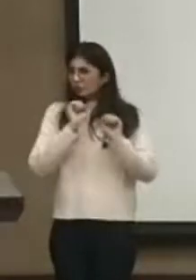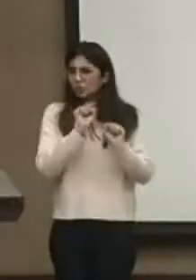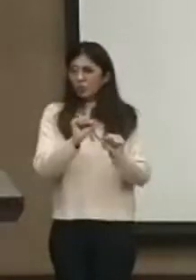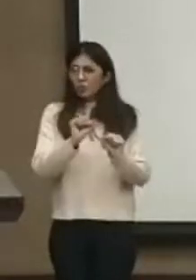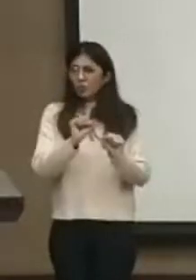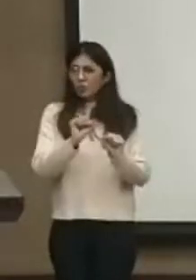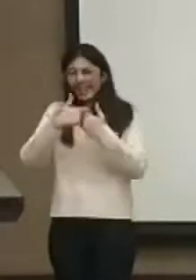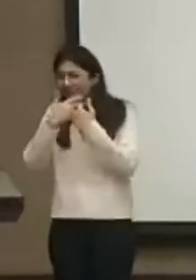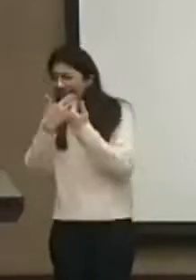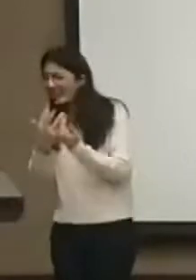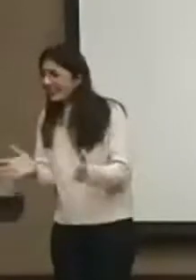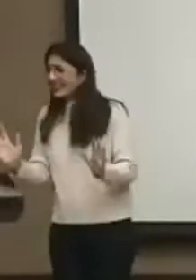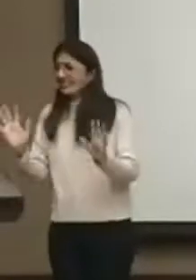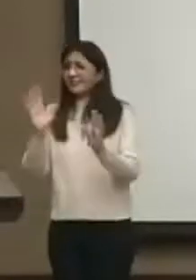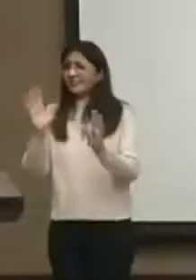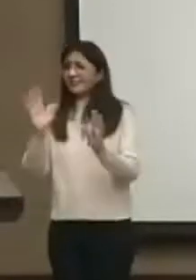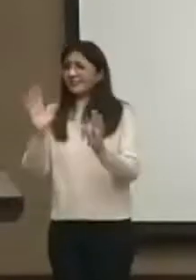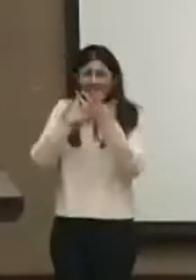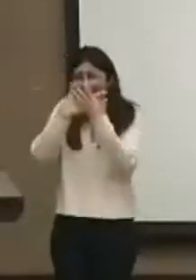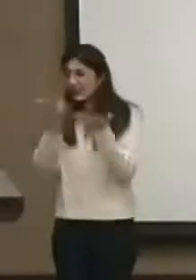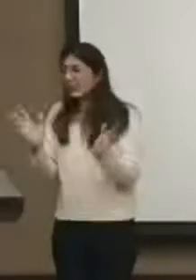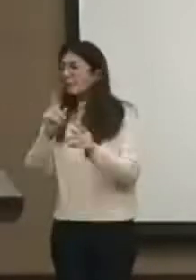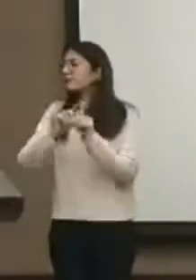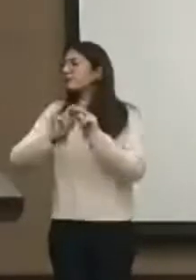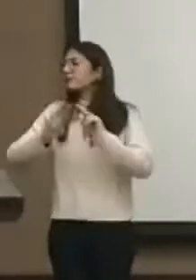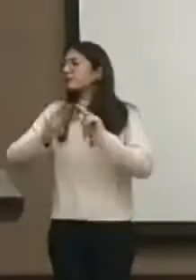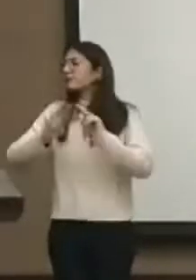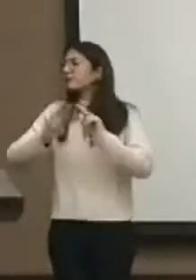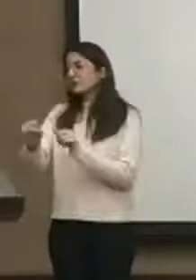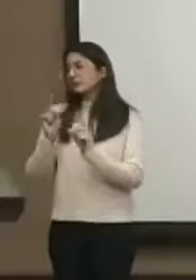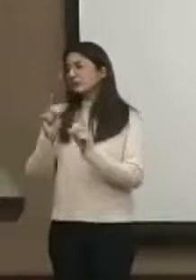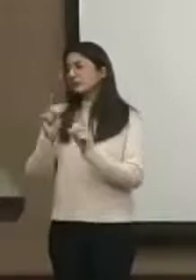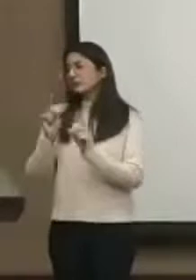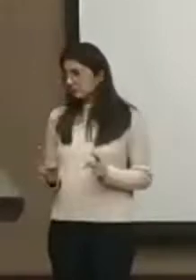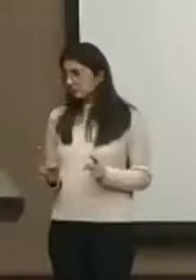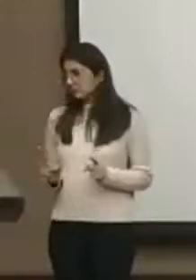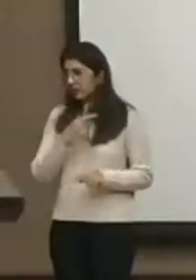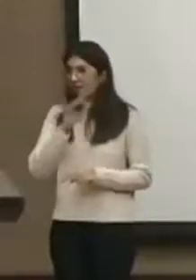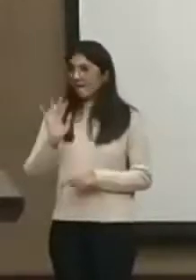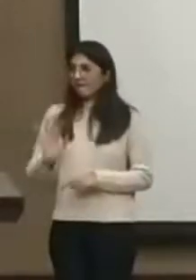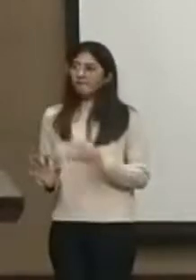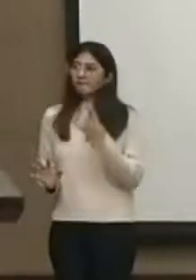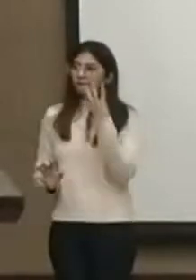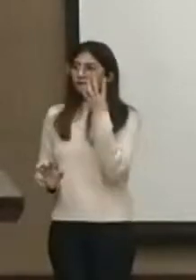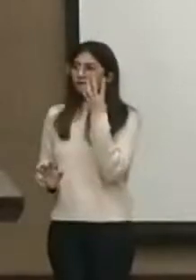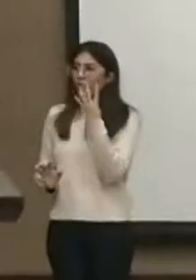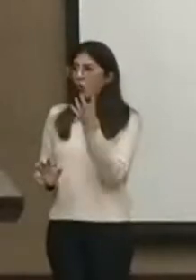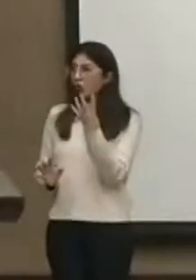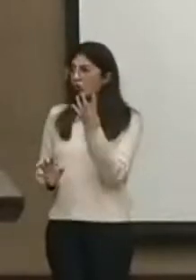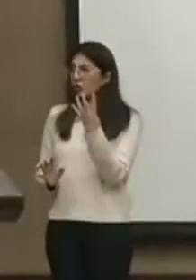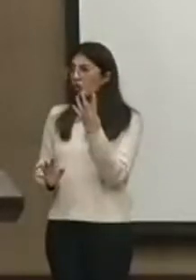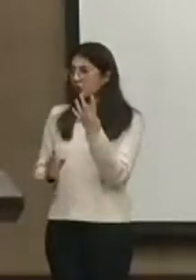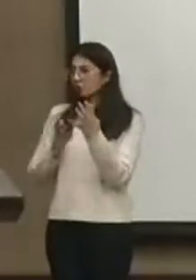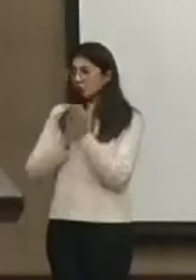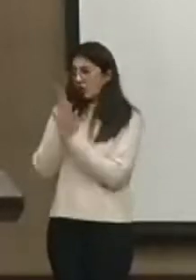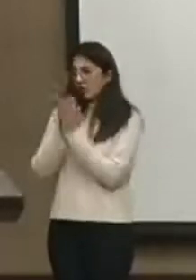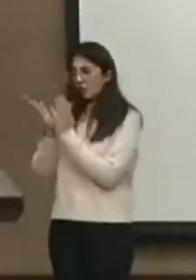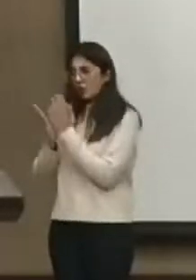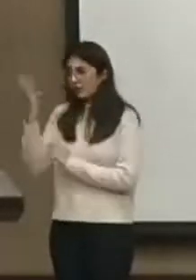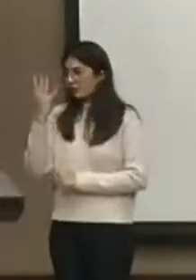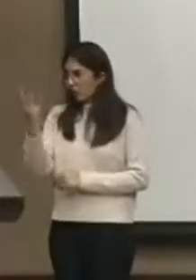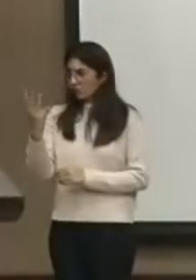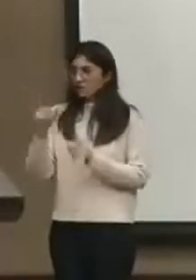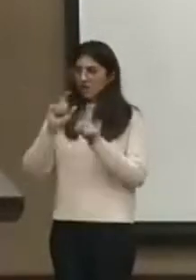has to be included into what's happening on accessibility. We have a four sort of pronged approach, right from